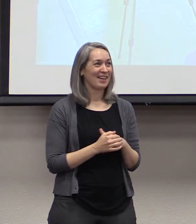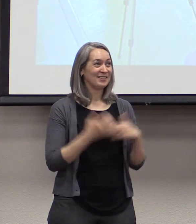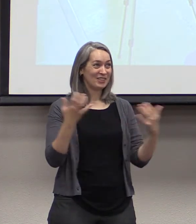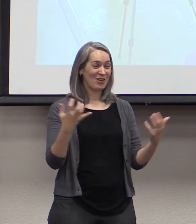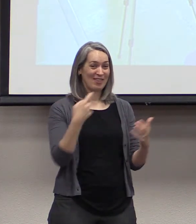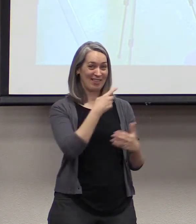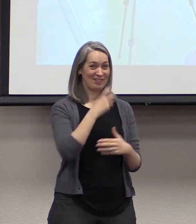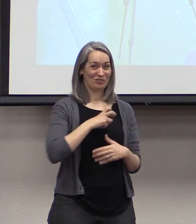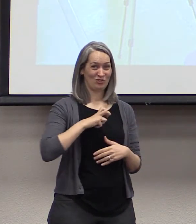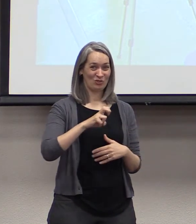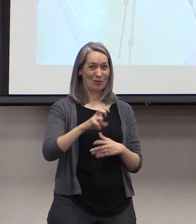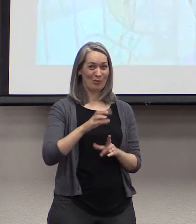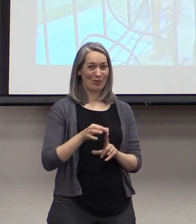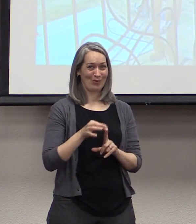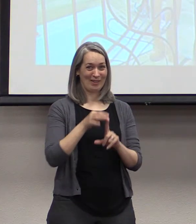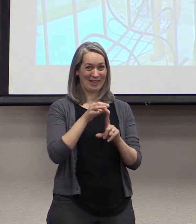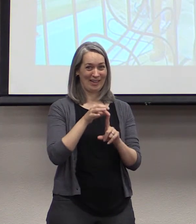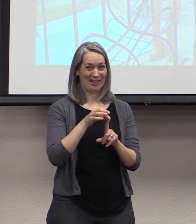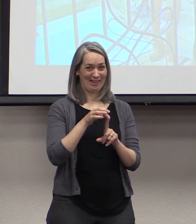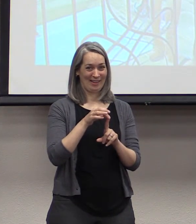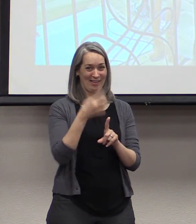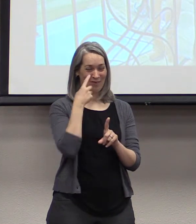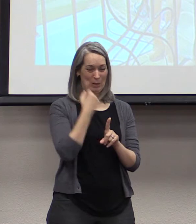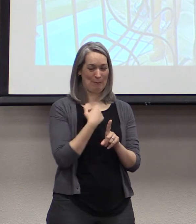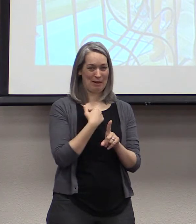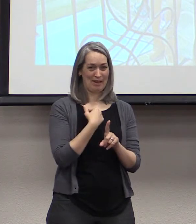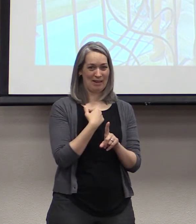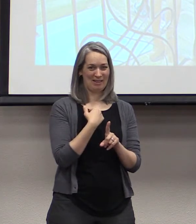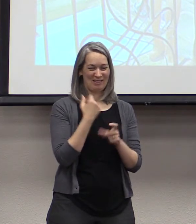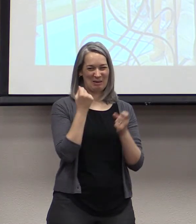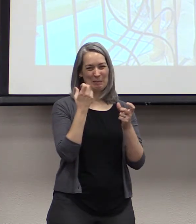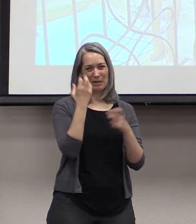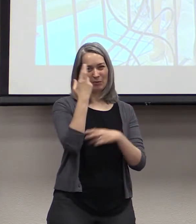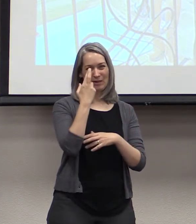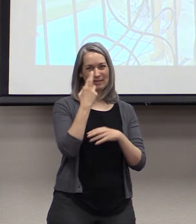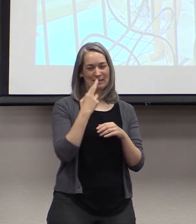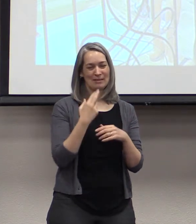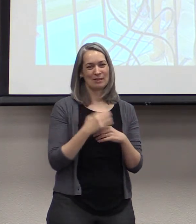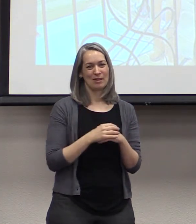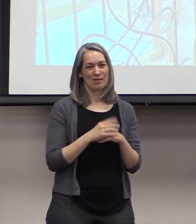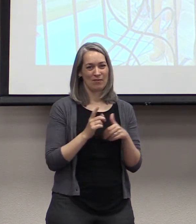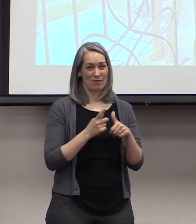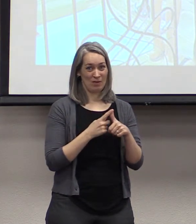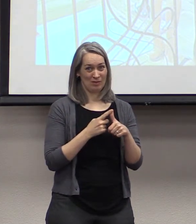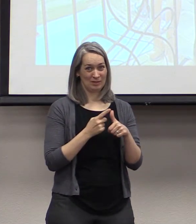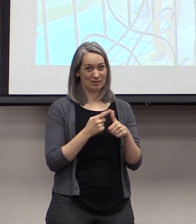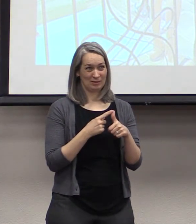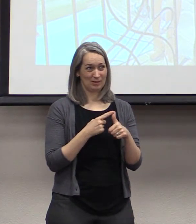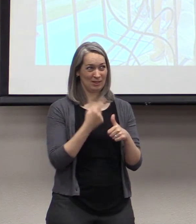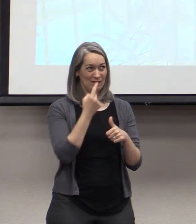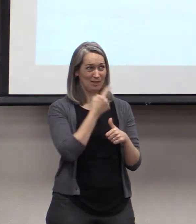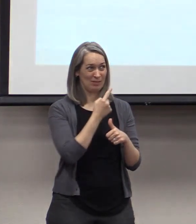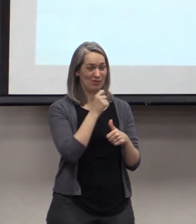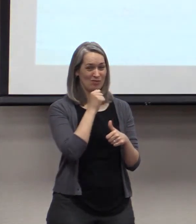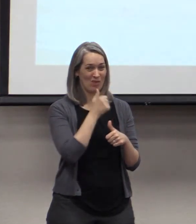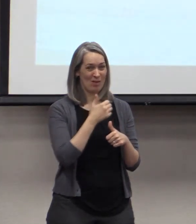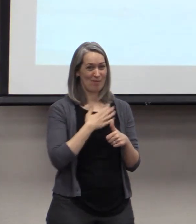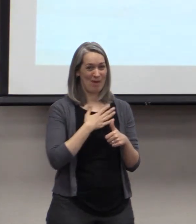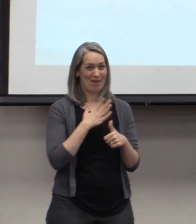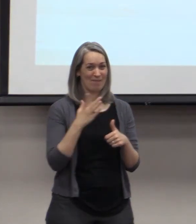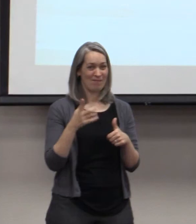So this trip was very unique to me for a lot of reasons, but the first was that this actually wasn't my